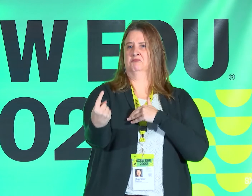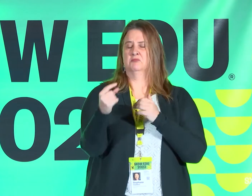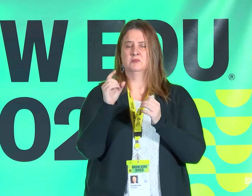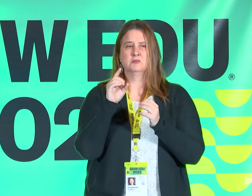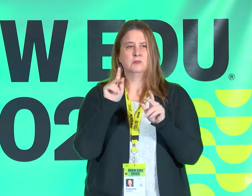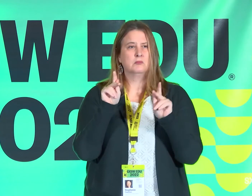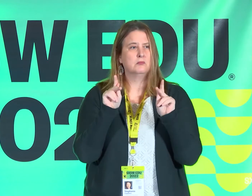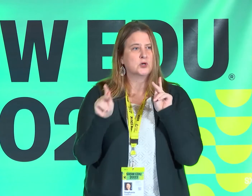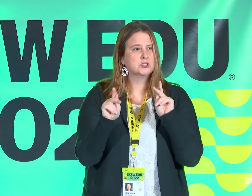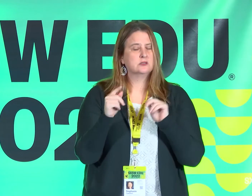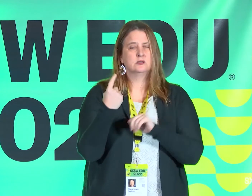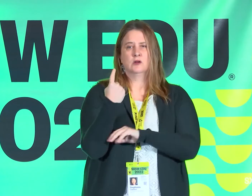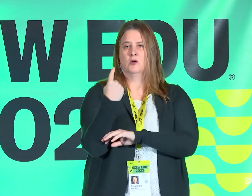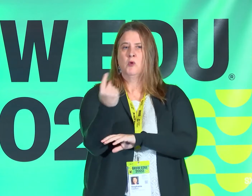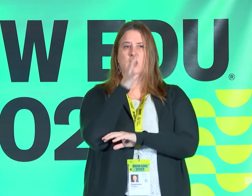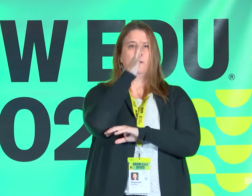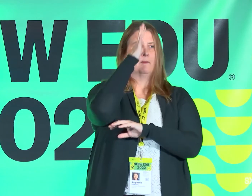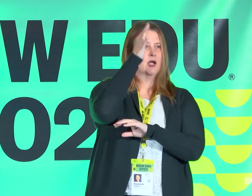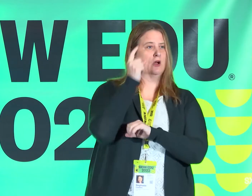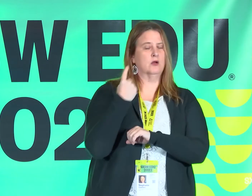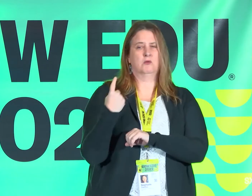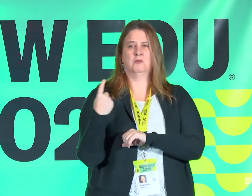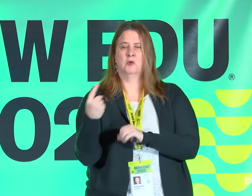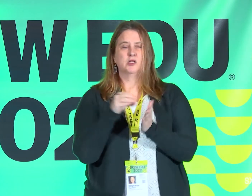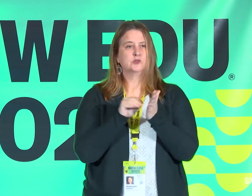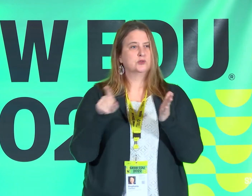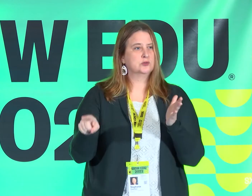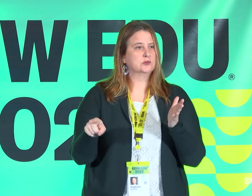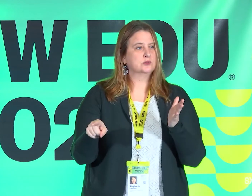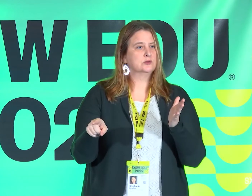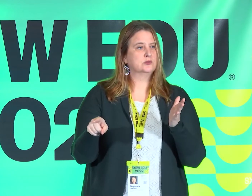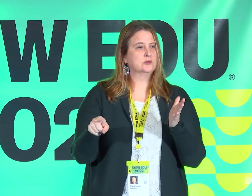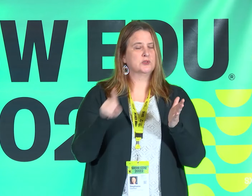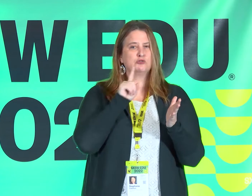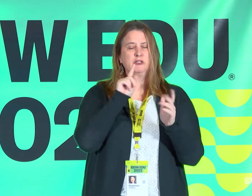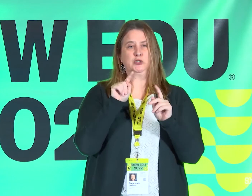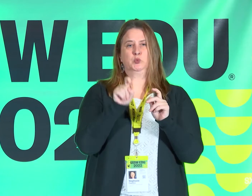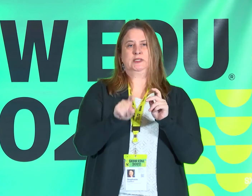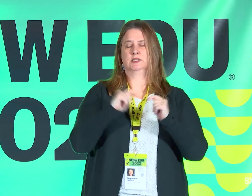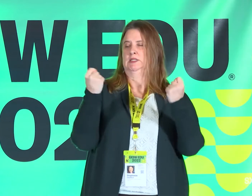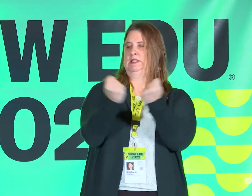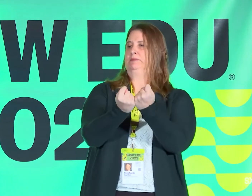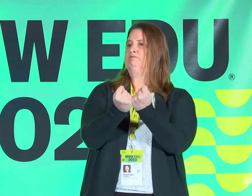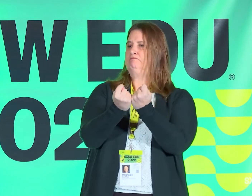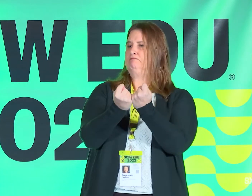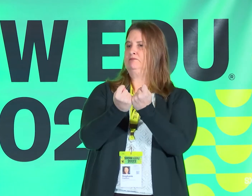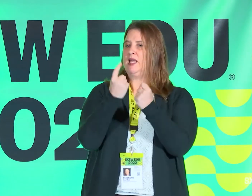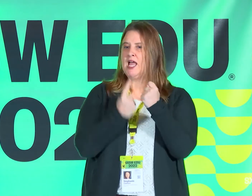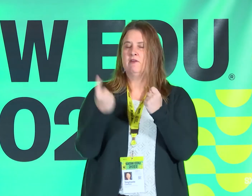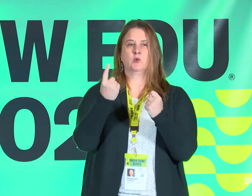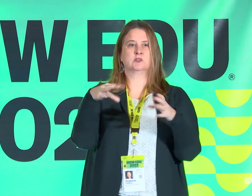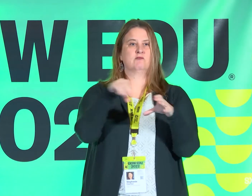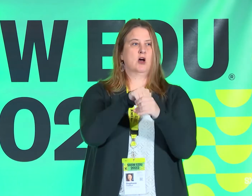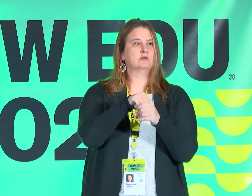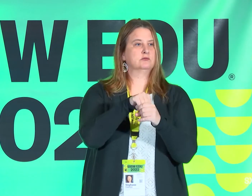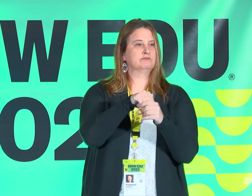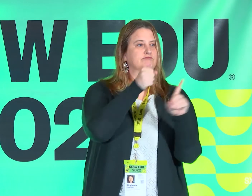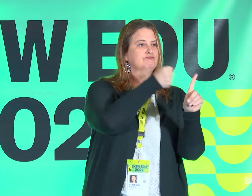equitable experience, not just the one person fighting for accessibility or that one parent, that one student. It needs to be a team effort where everyone's